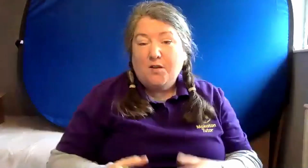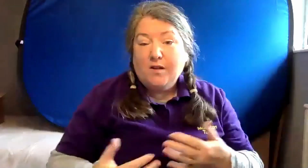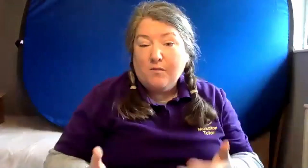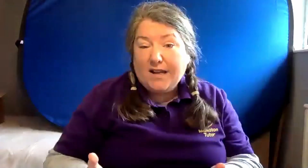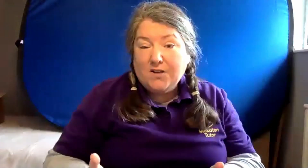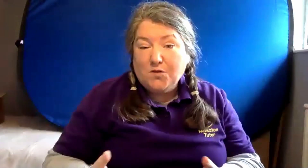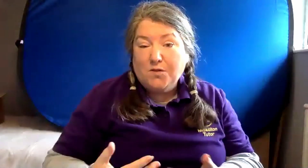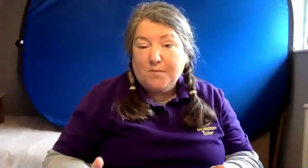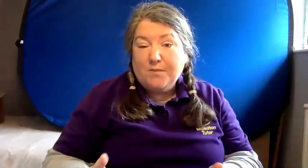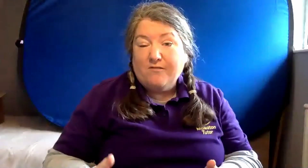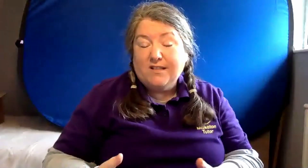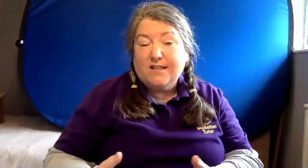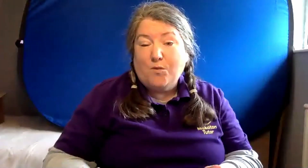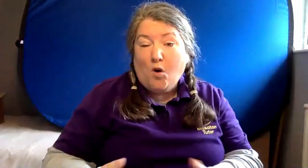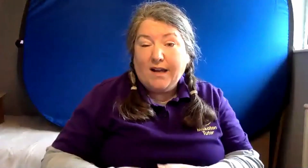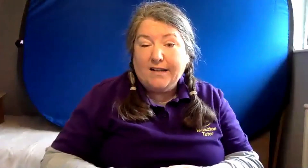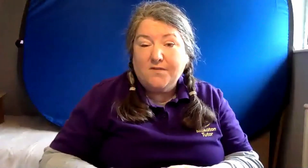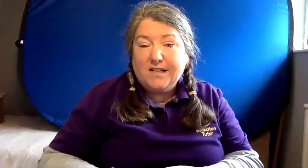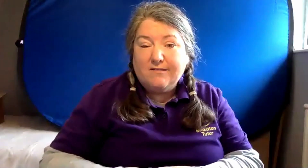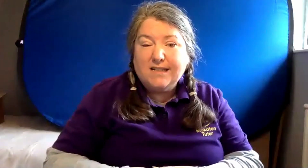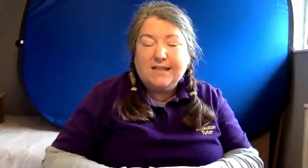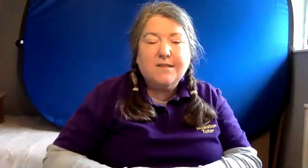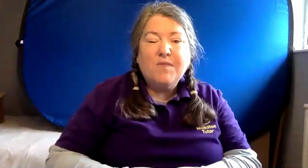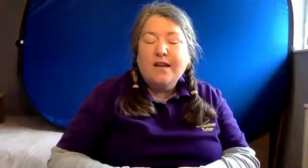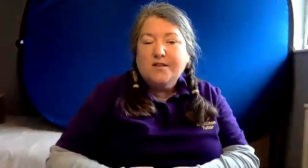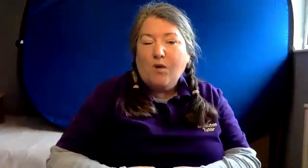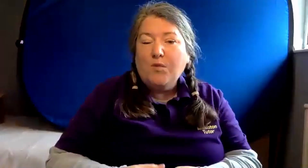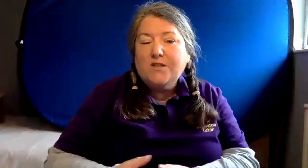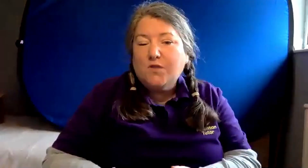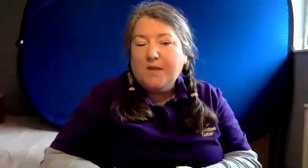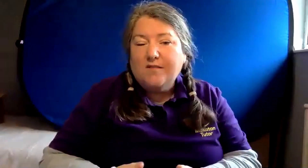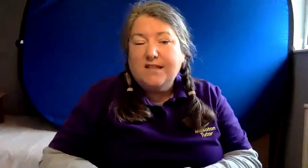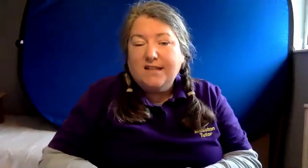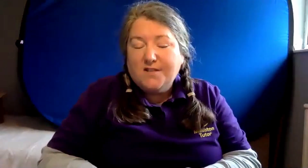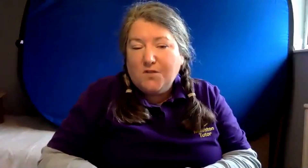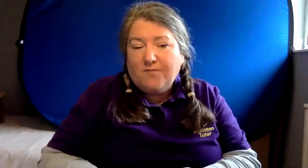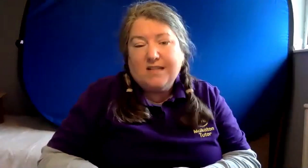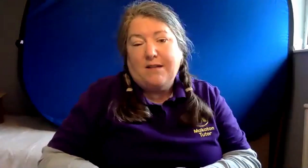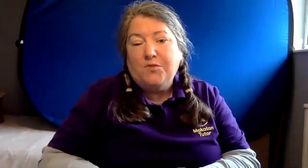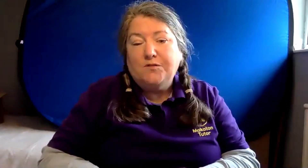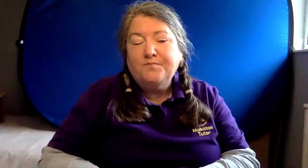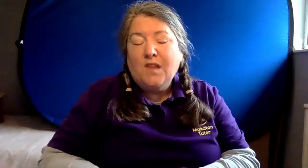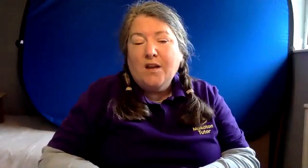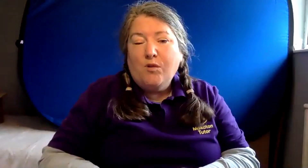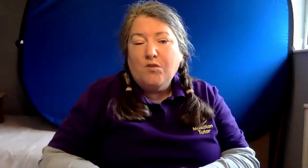we're making sure that people are understanding what kind of deer it is. So when we're talking about Dear Zoo, for example, we wouldn't